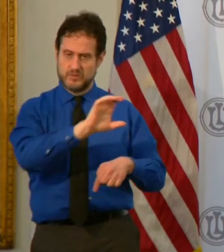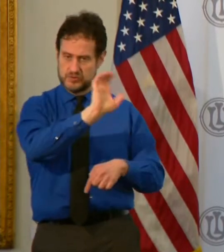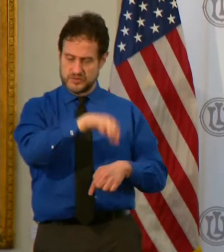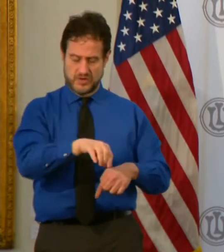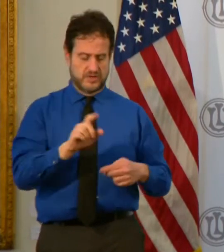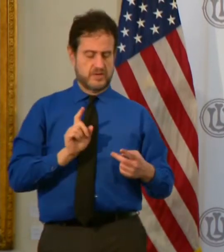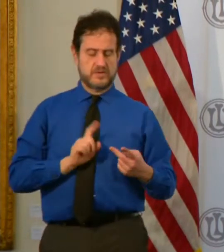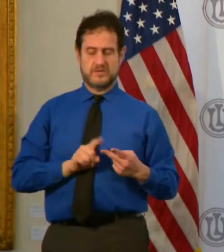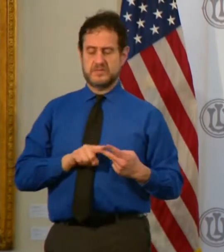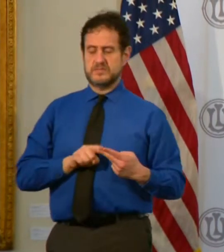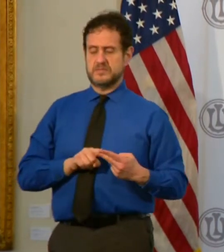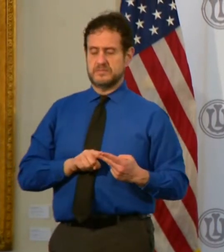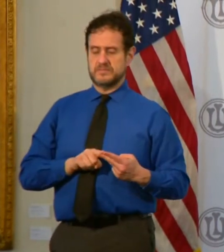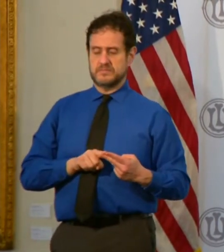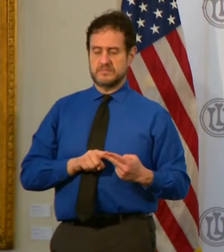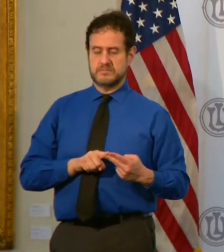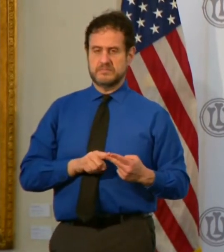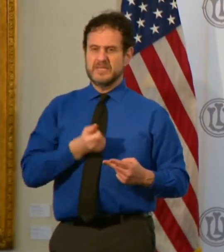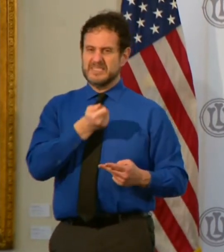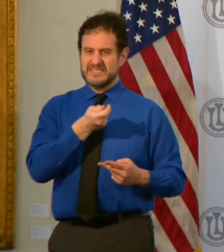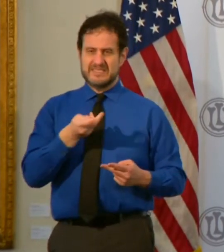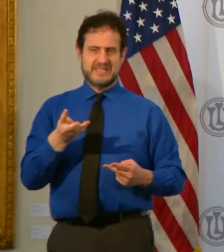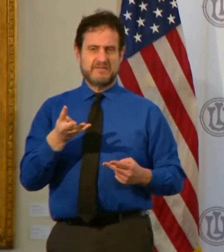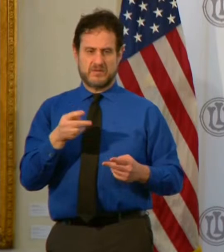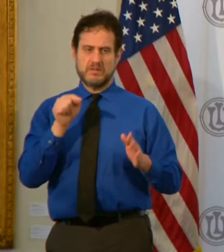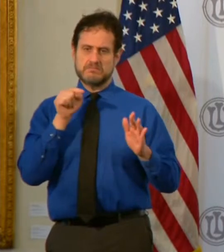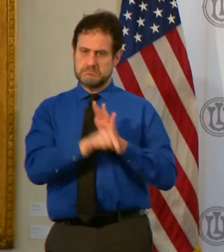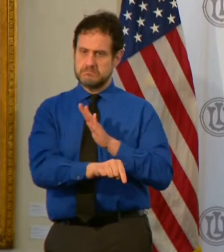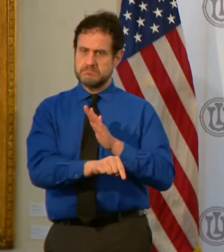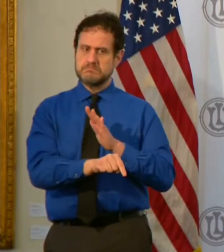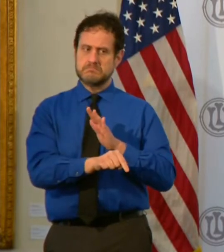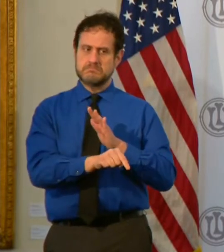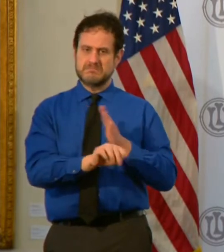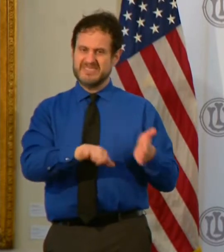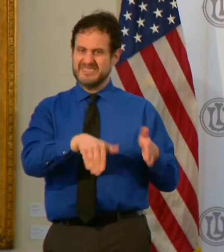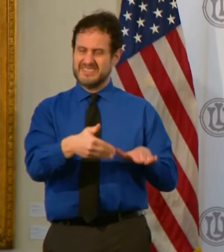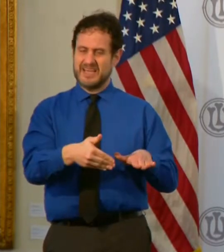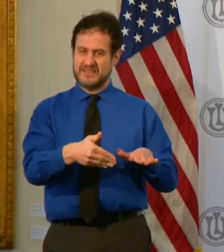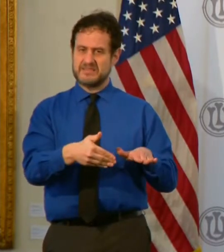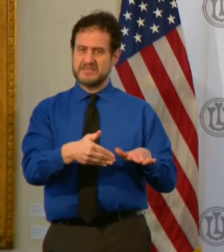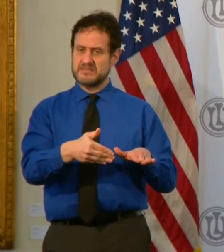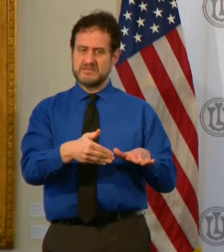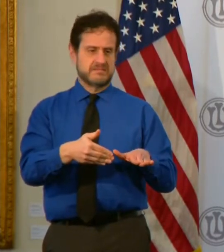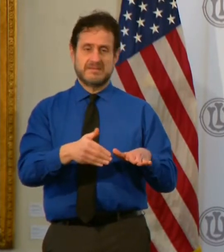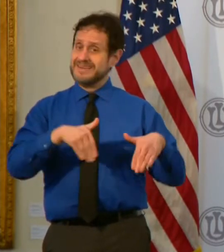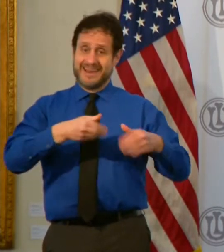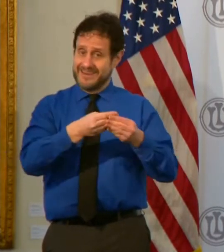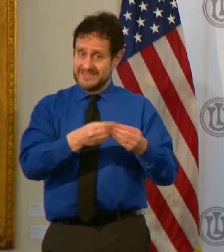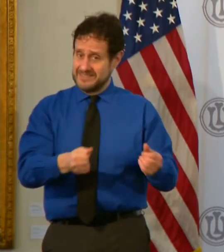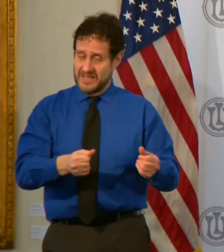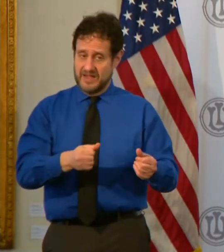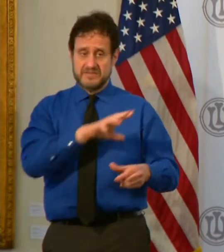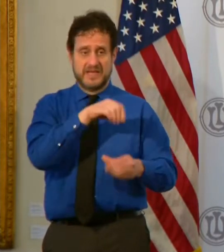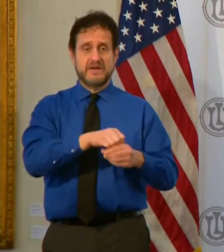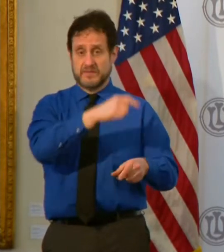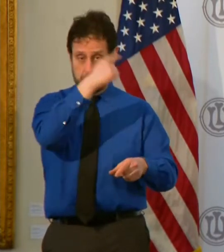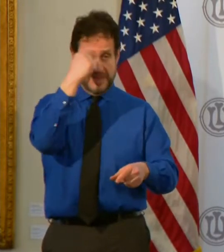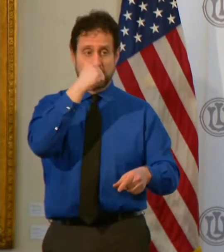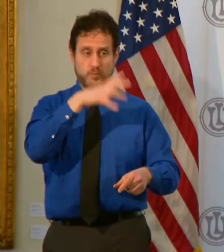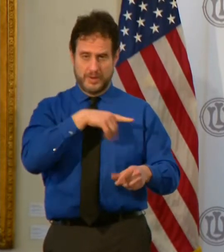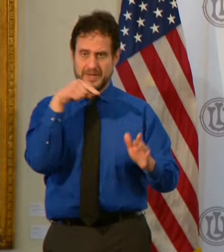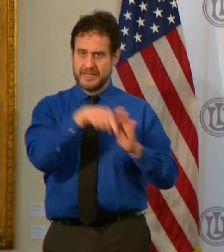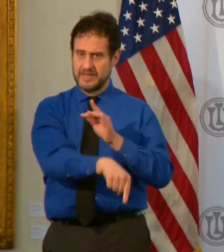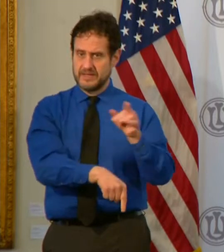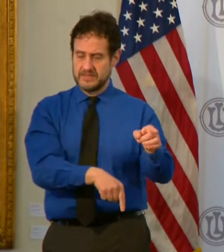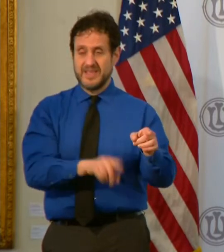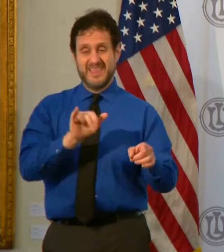had a number of unsolved homicides involving Black women. In that year, in that